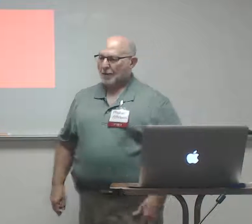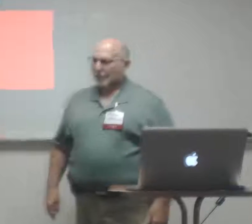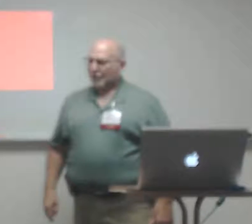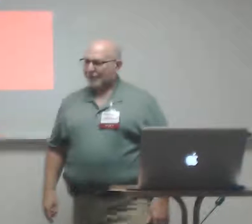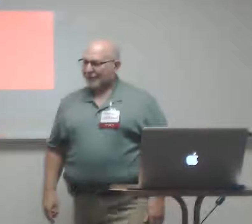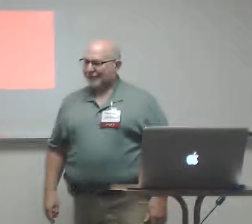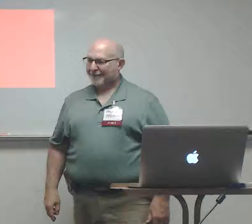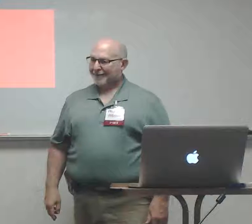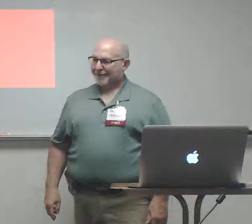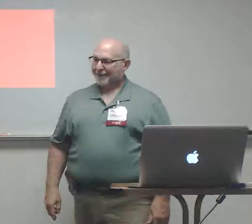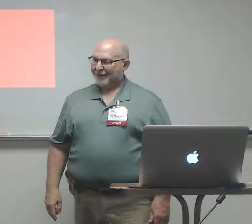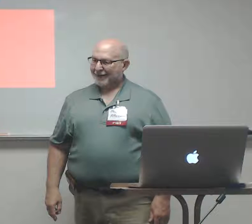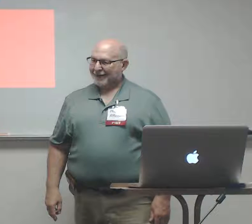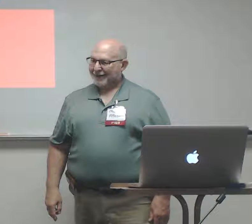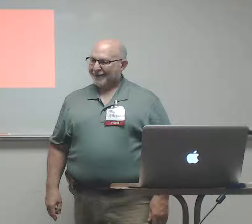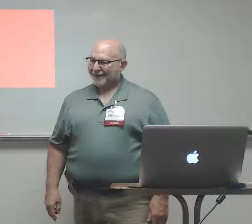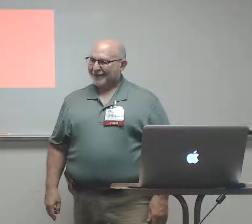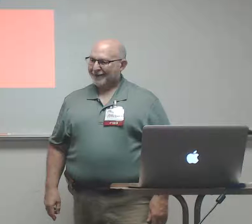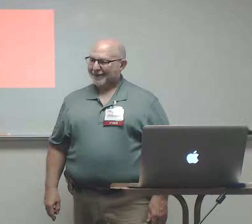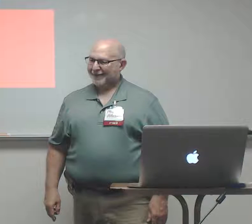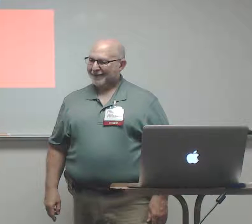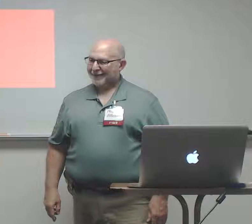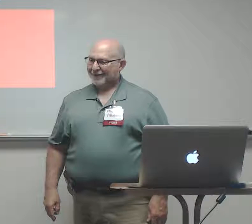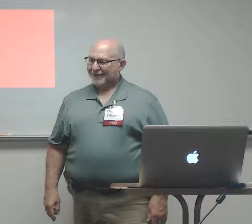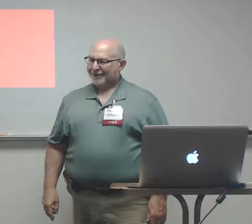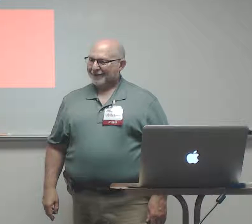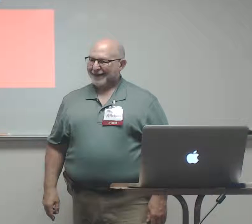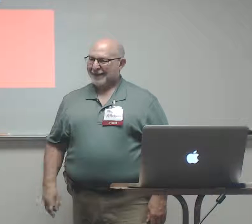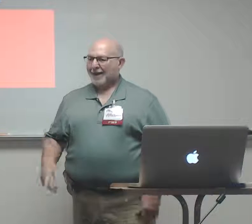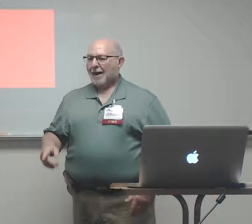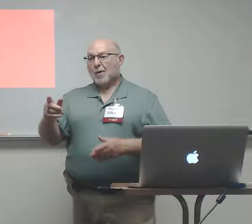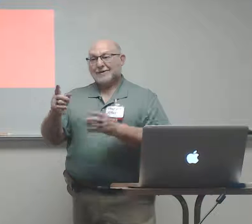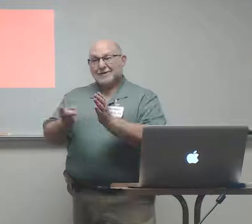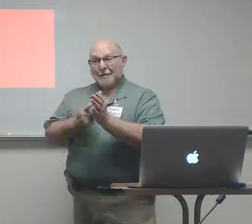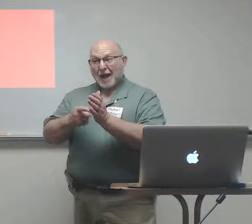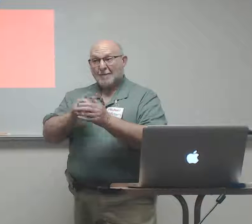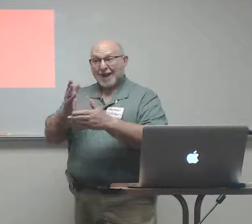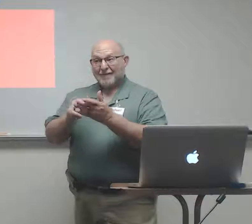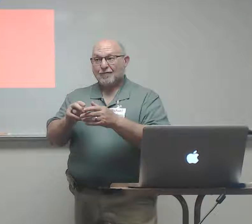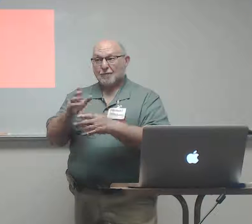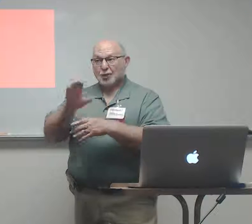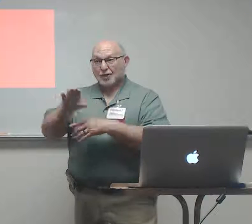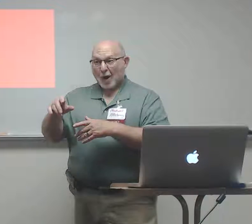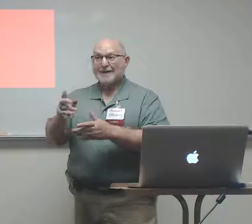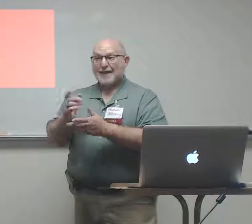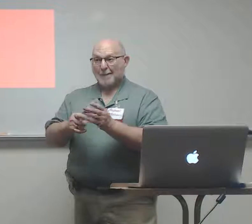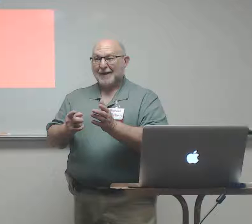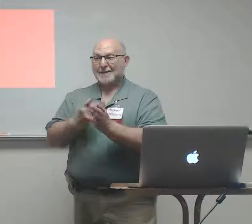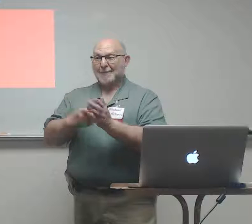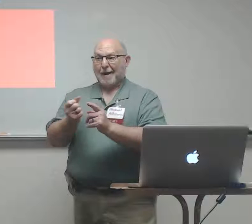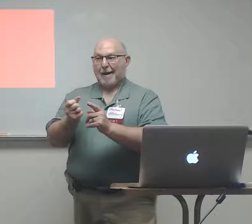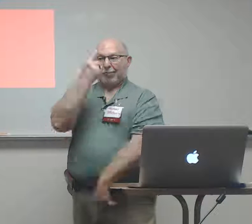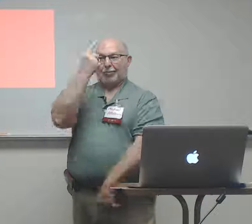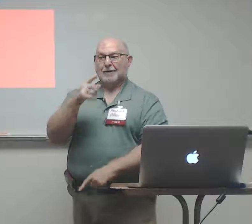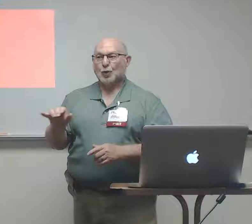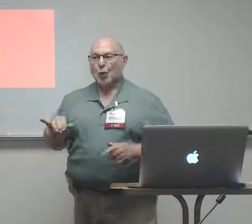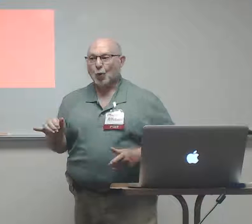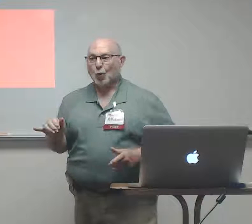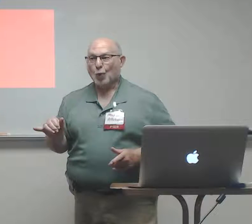Make sure the commentaries you get from Church of Christ. Well, sometimes even from Church of Christ can be sometimes true.